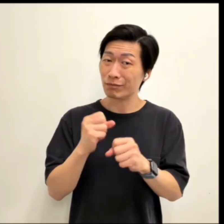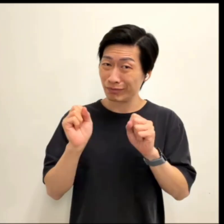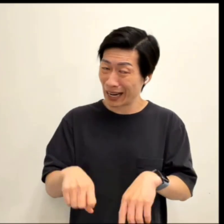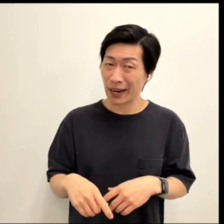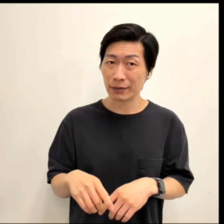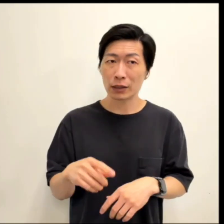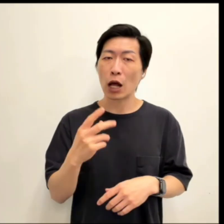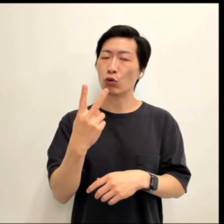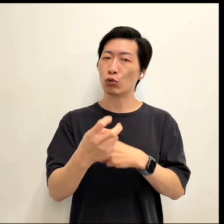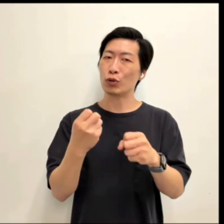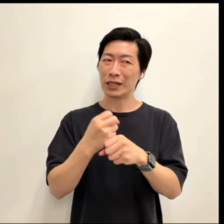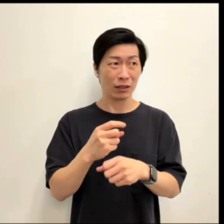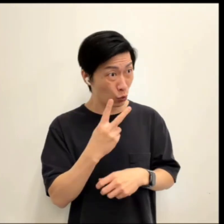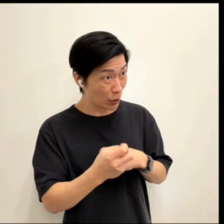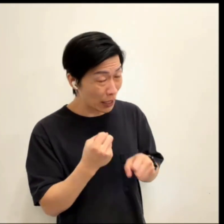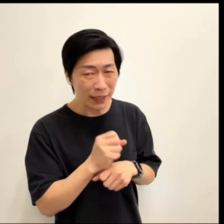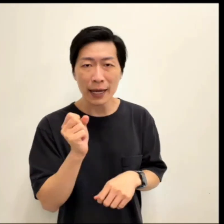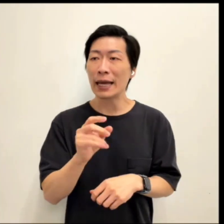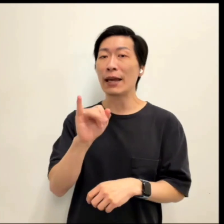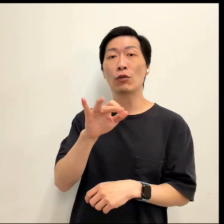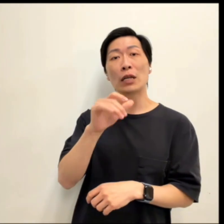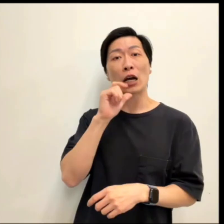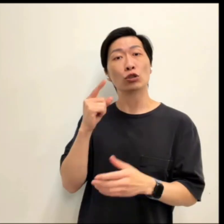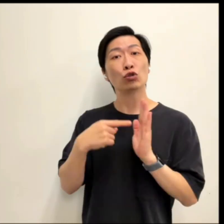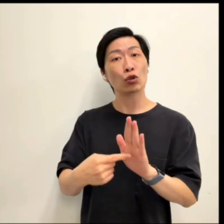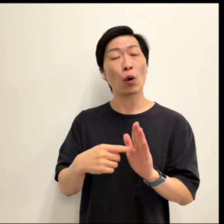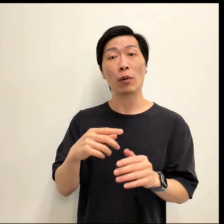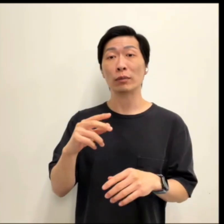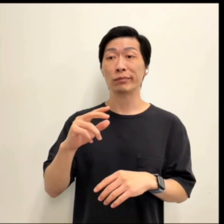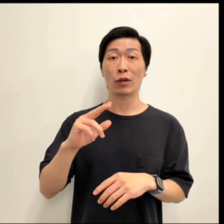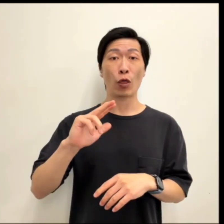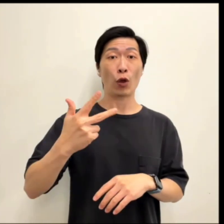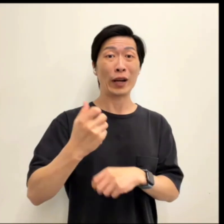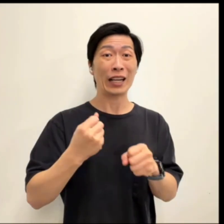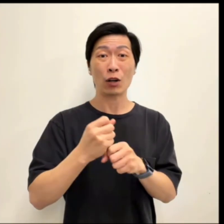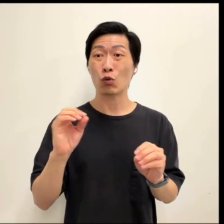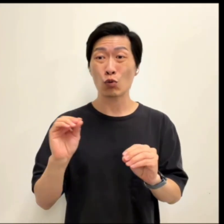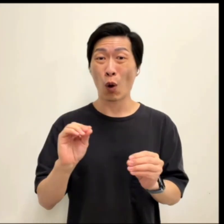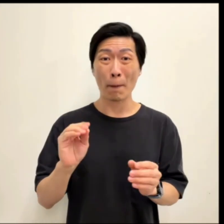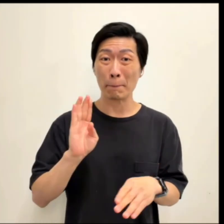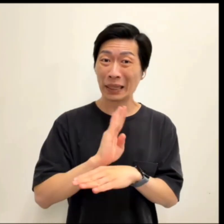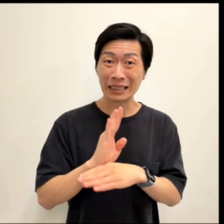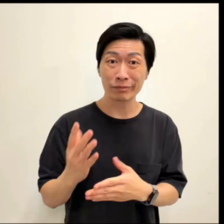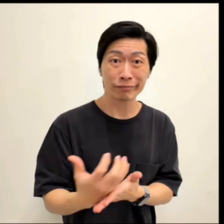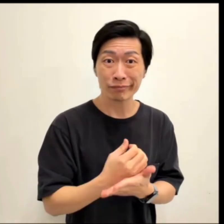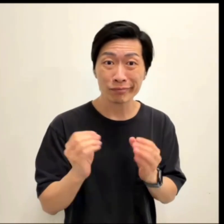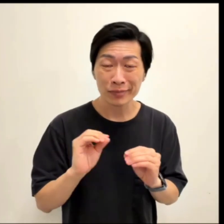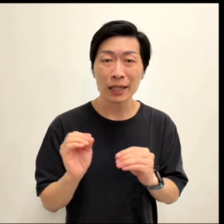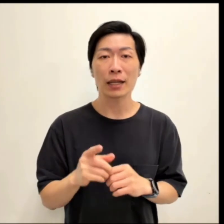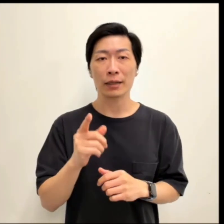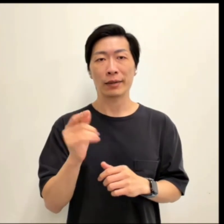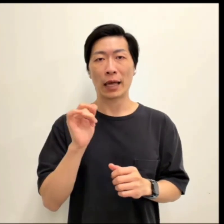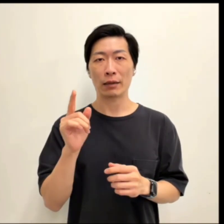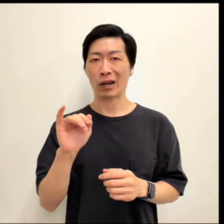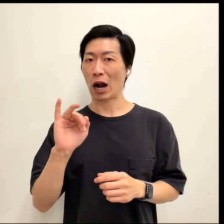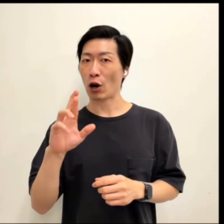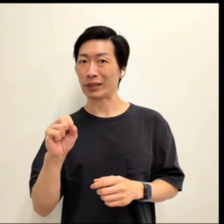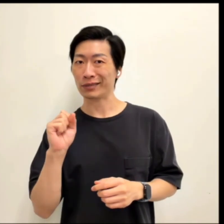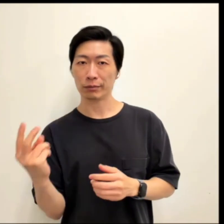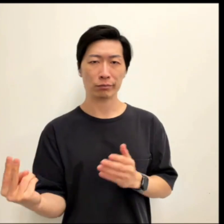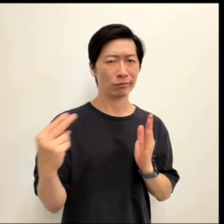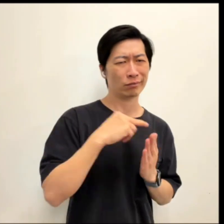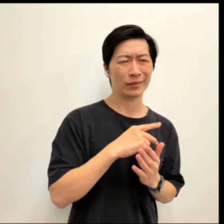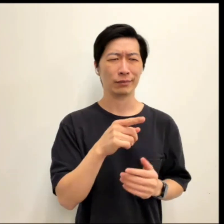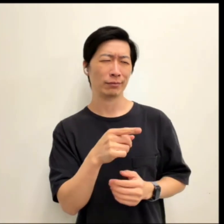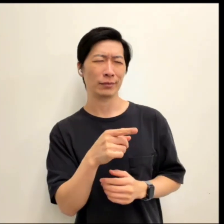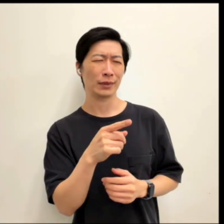long? Technically, you can for I know 2 you years. can. Yeah, Is for it 2 years? And 2 years is the threshold. If you're not showing an economic gain by year 3, they can